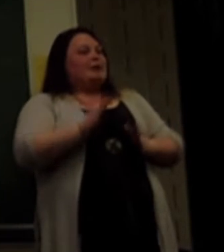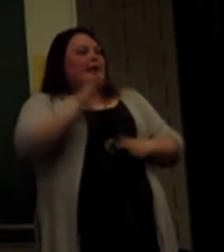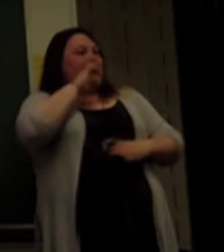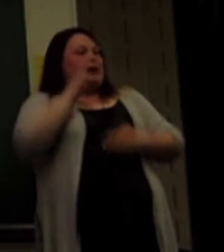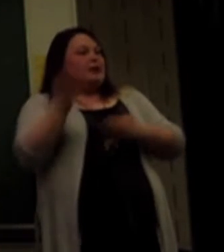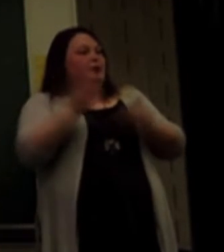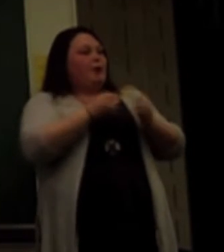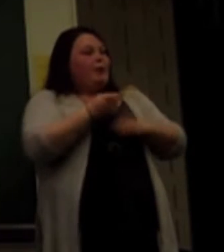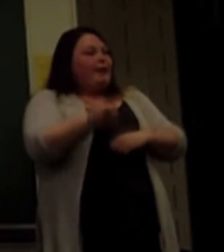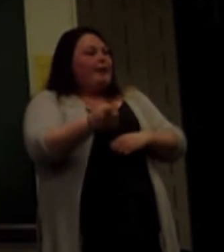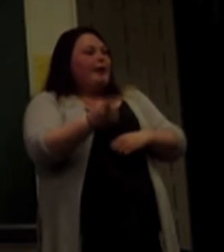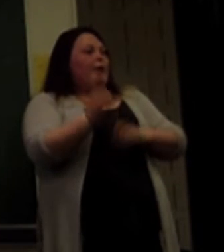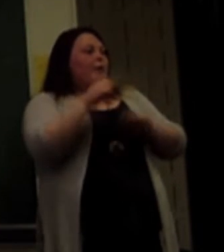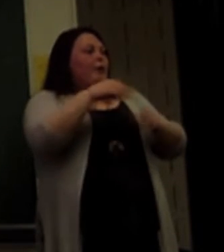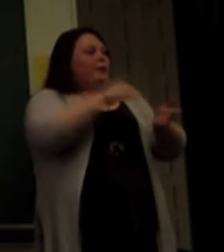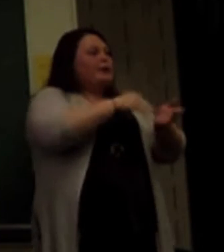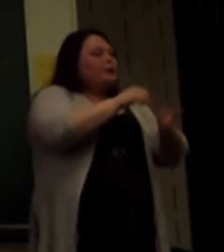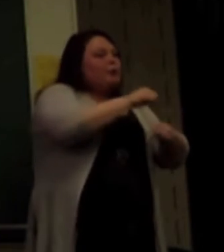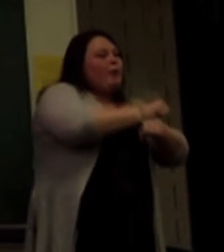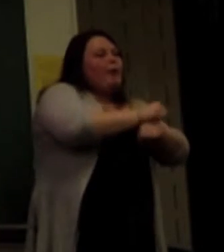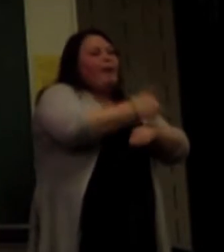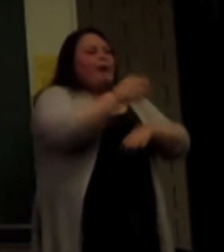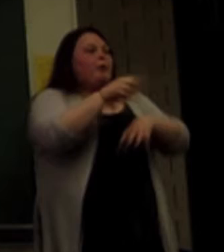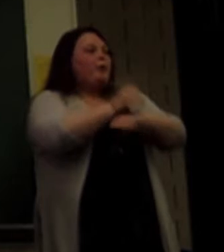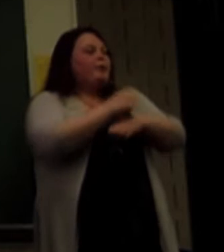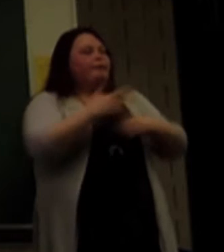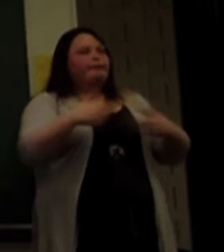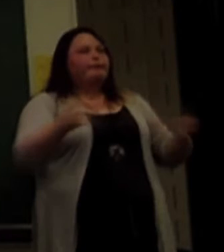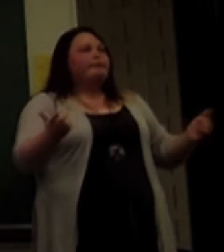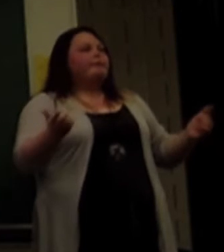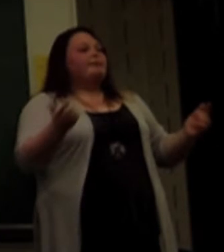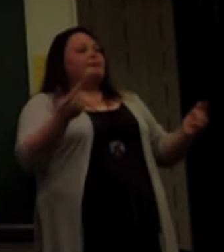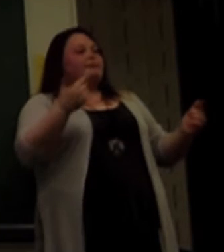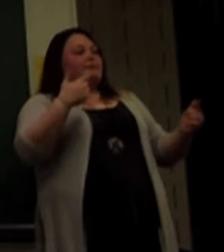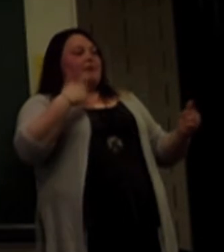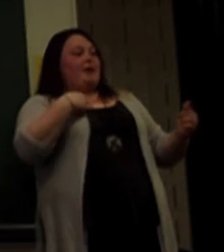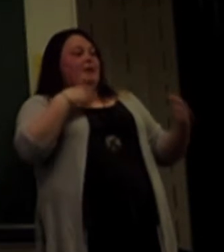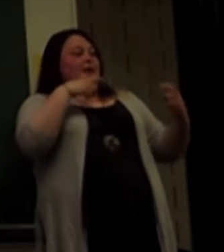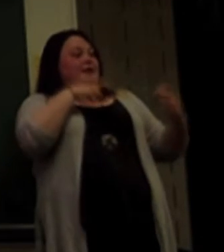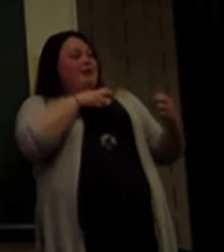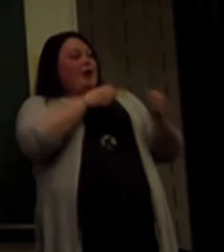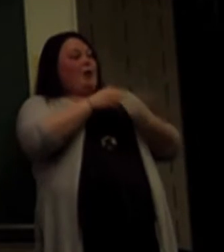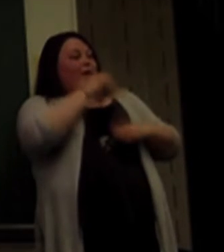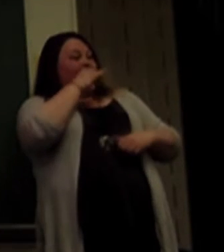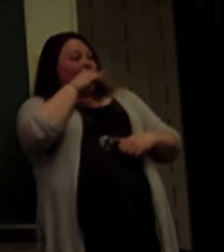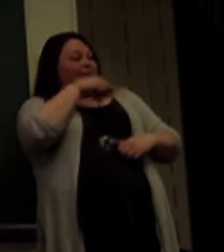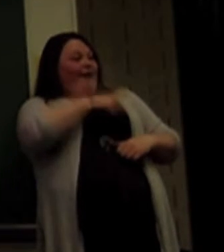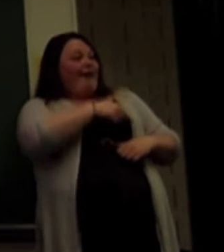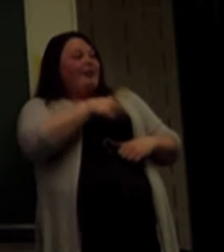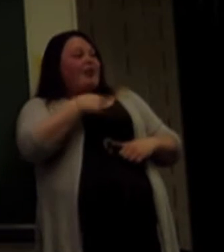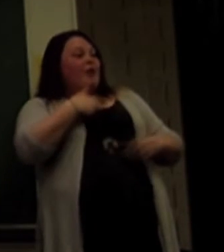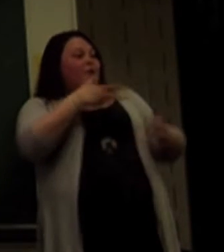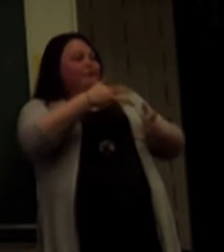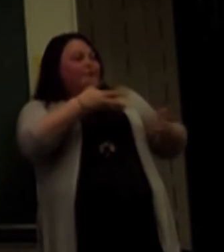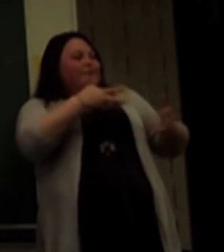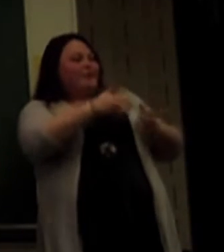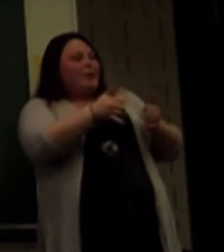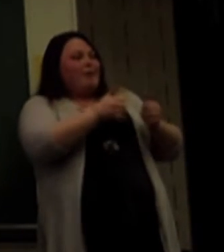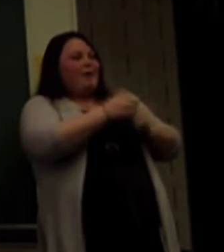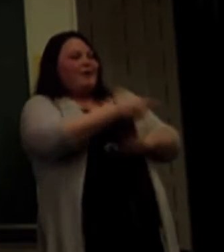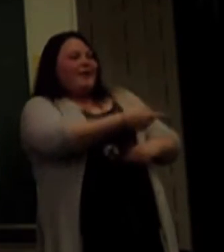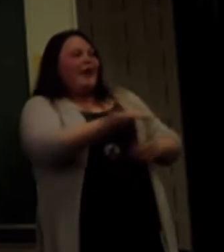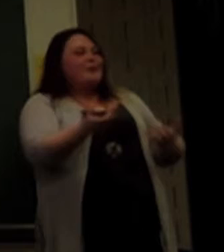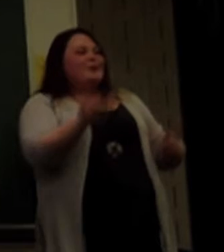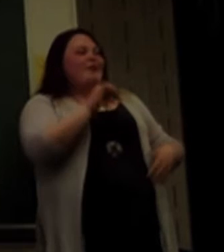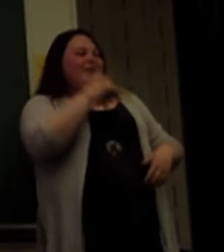spent 20 minutes one time waiting for the doctor playing with a blown-up plastic glove with kids, throwing it back and forth, while also with the baby, like, having